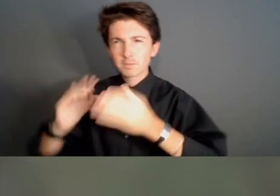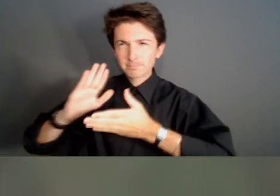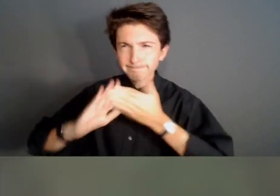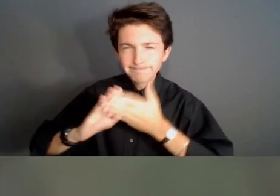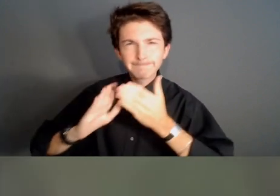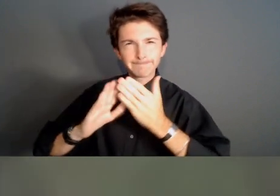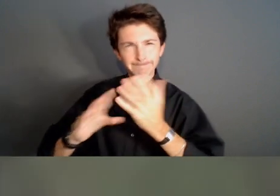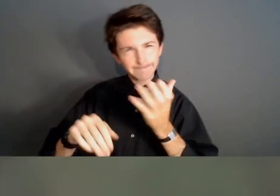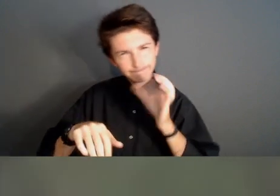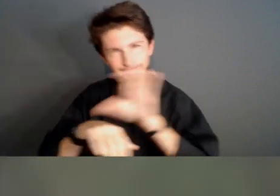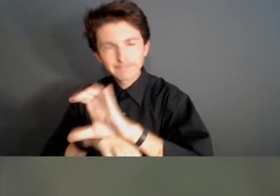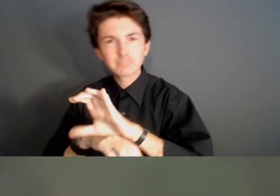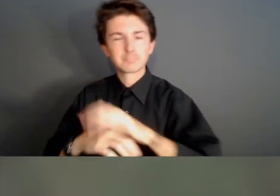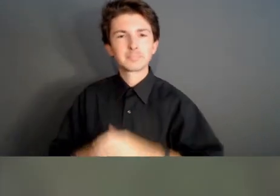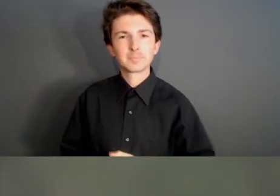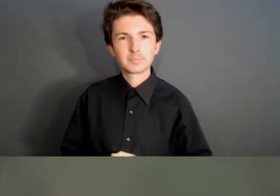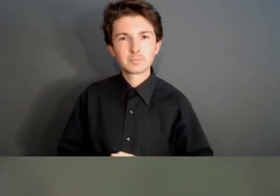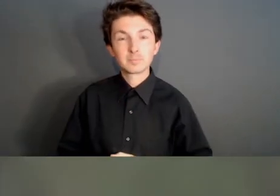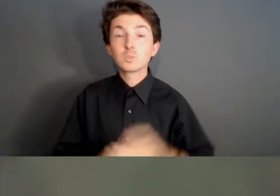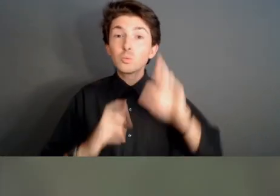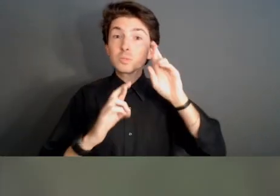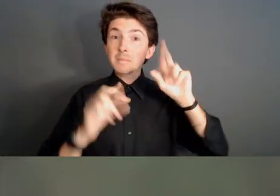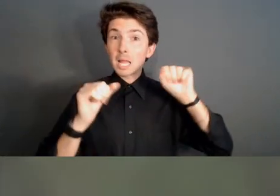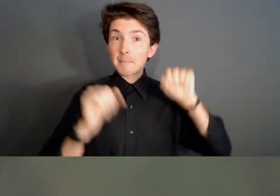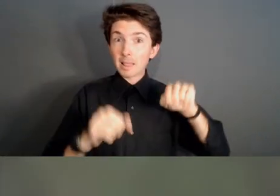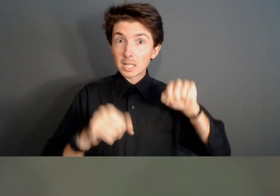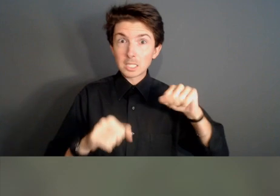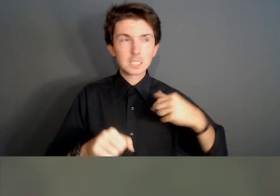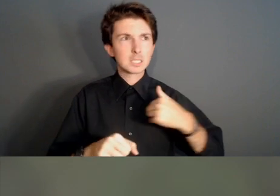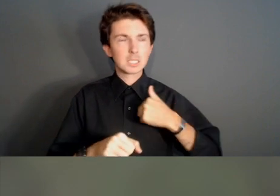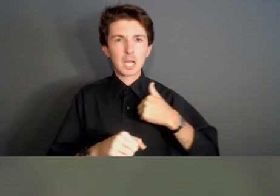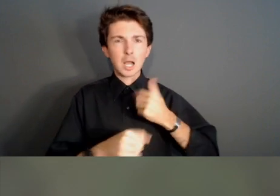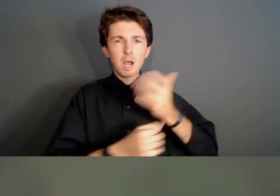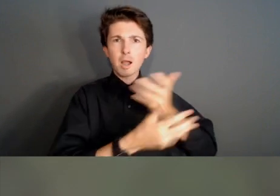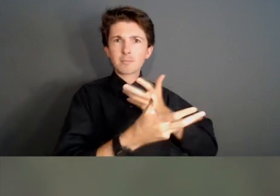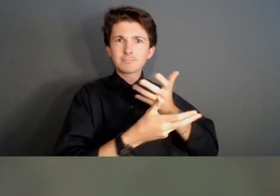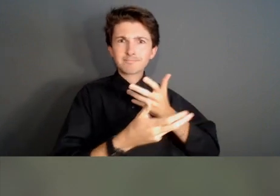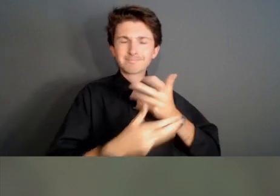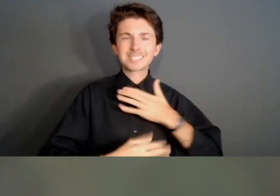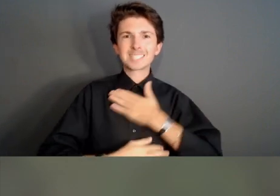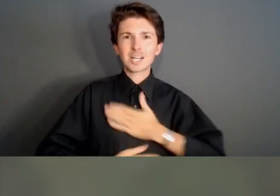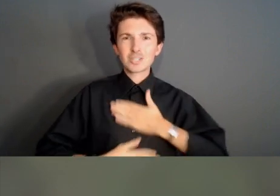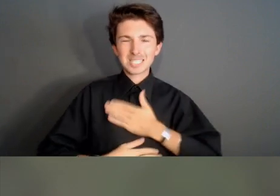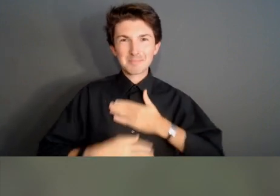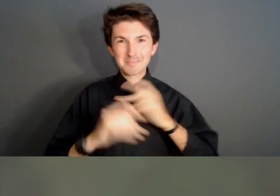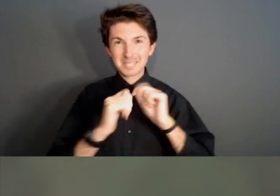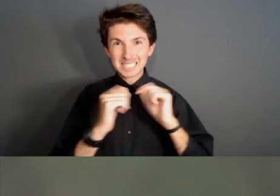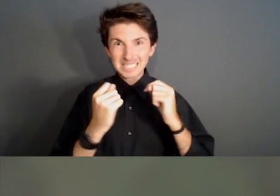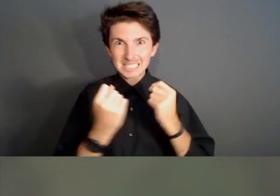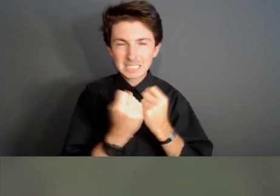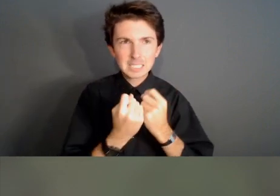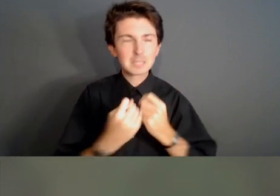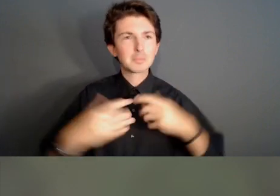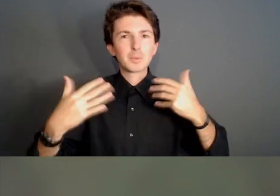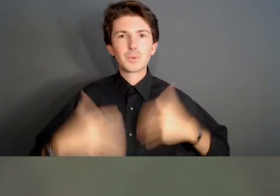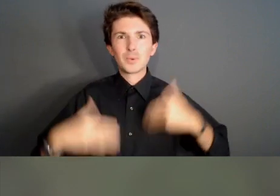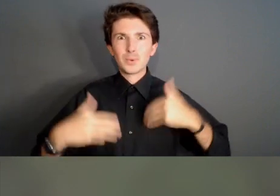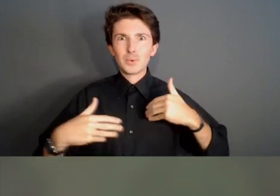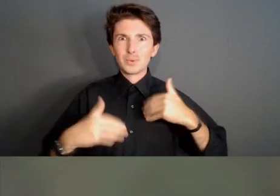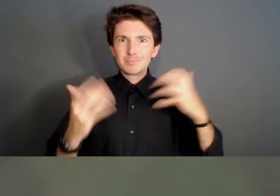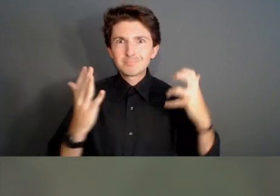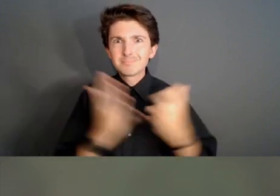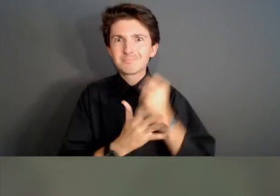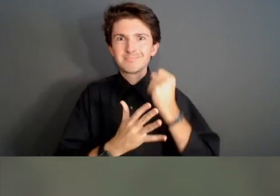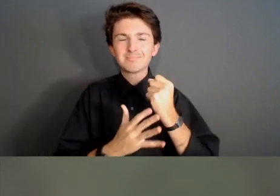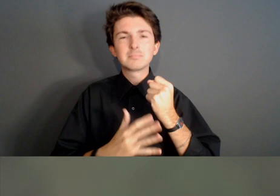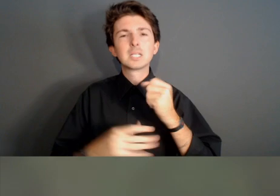while working with RespectAbility, getting the opportunity to work with the entertainment and news media team to put on a